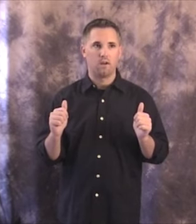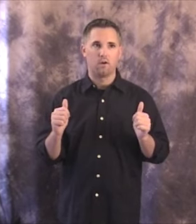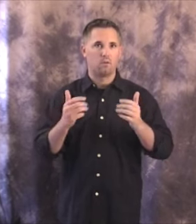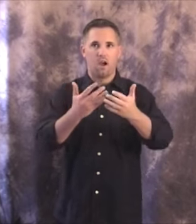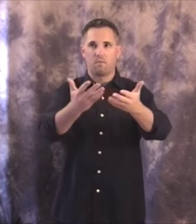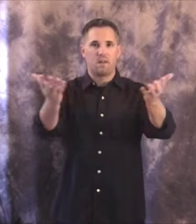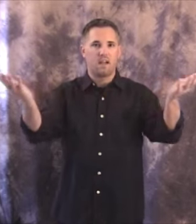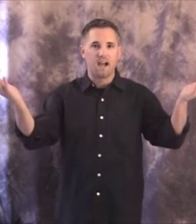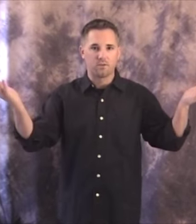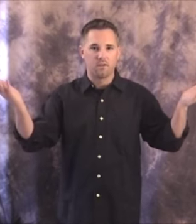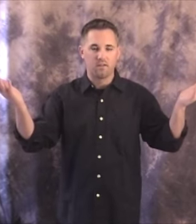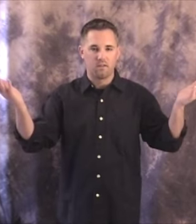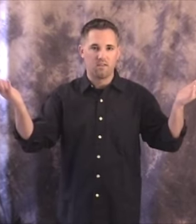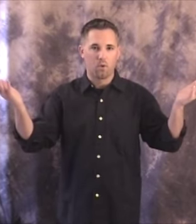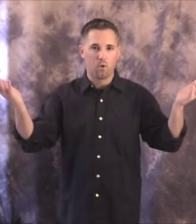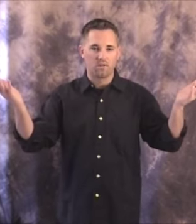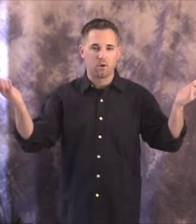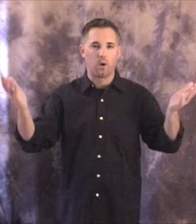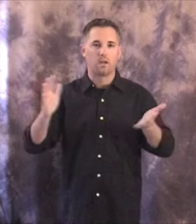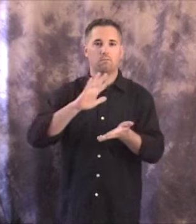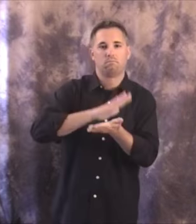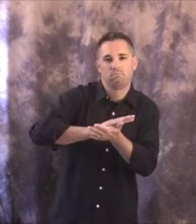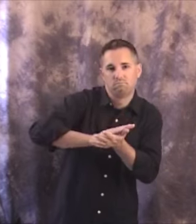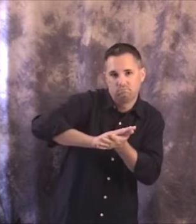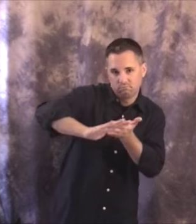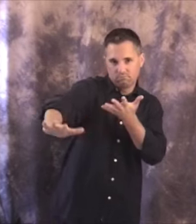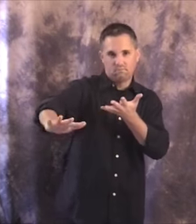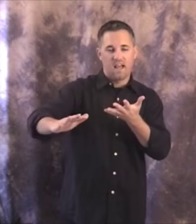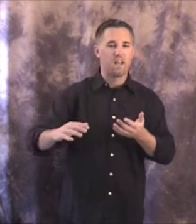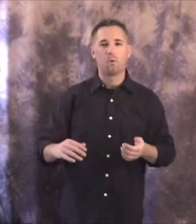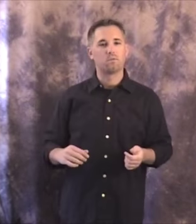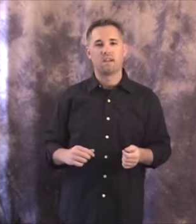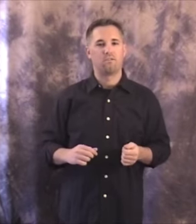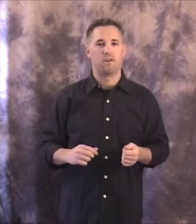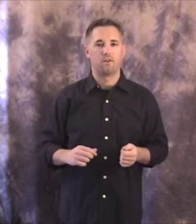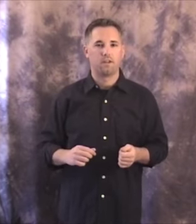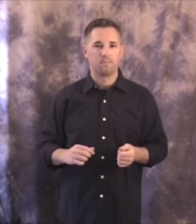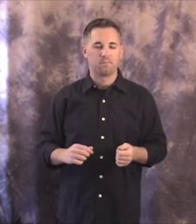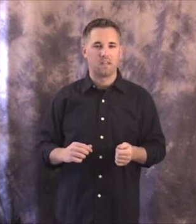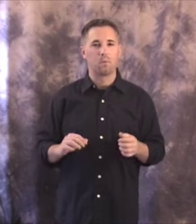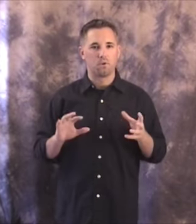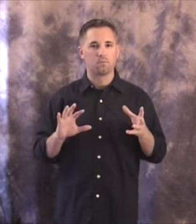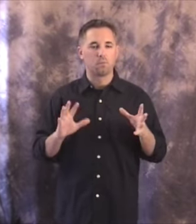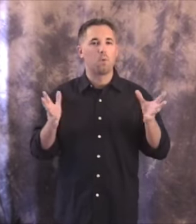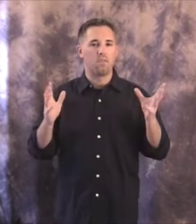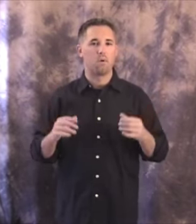hear however many guys are in the chorus going, and it won't sound very good. It will ruin the moment.